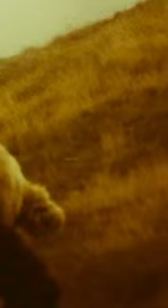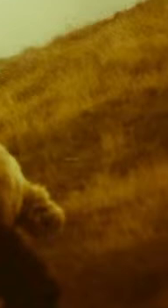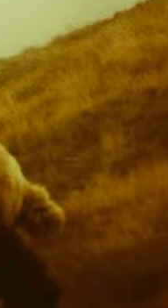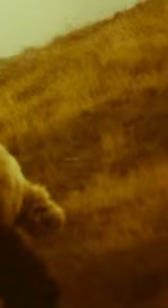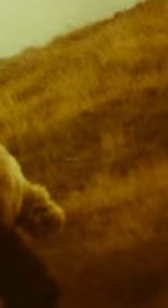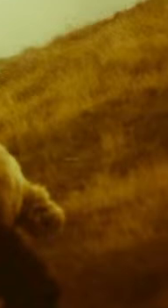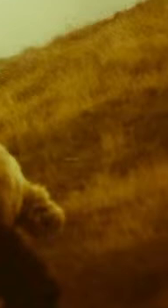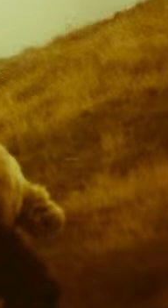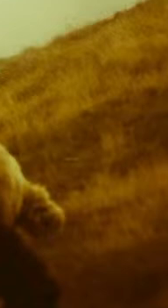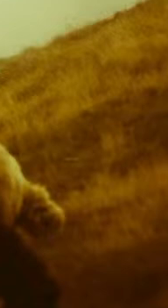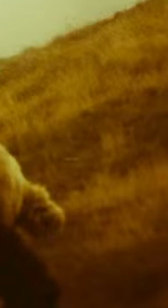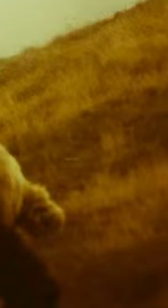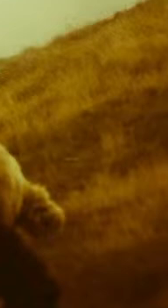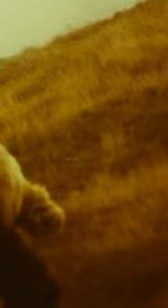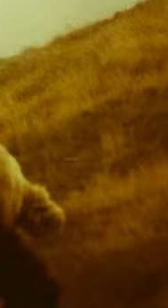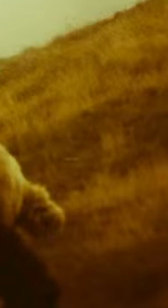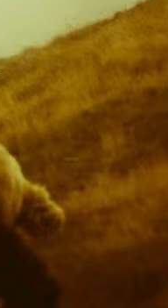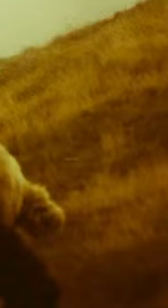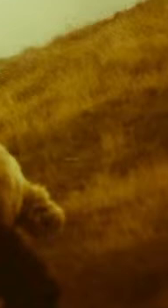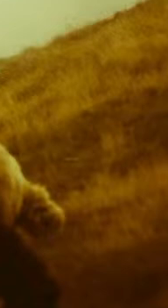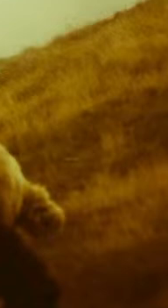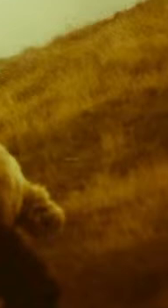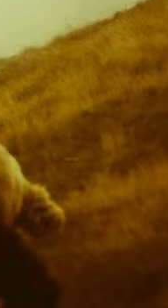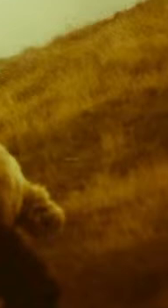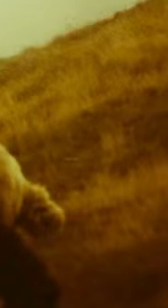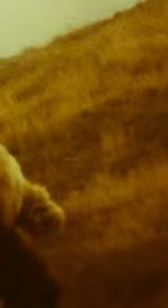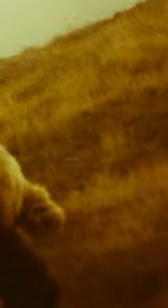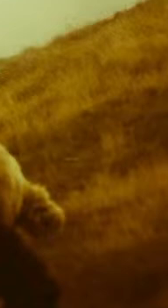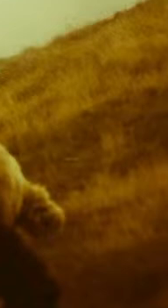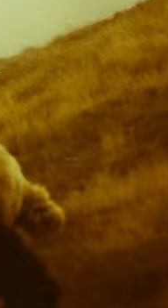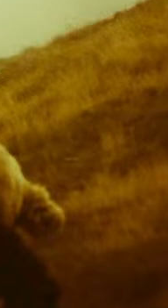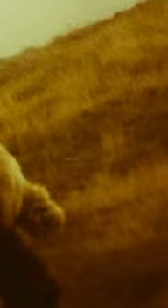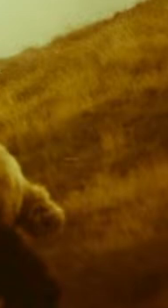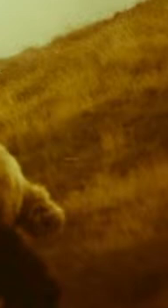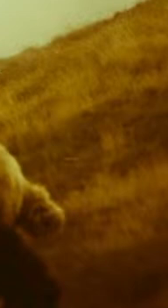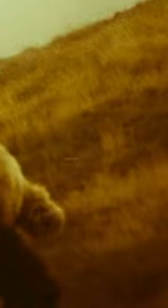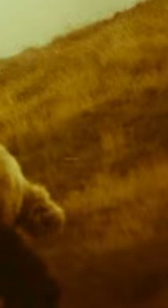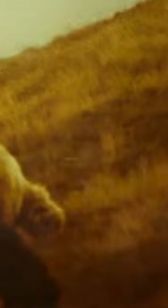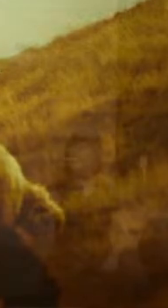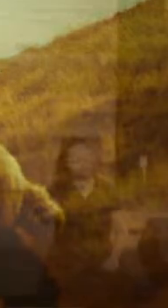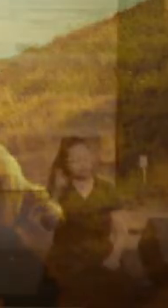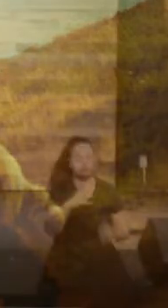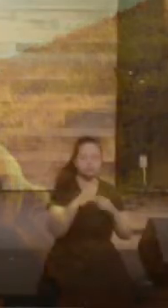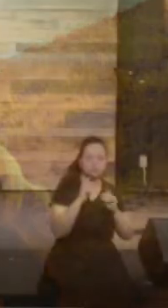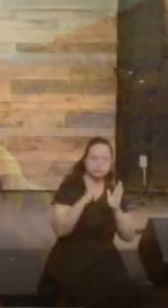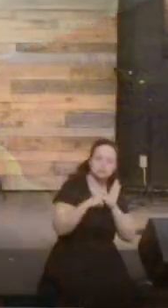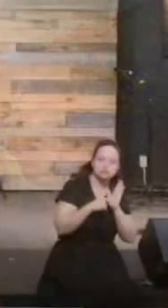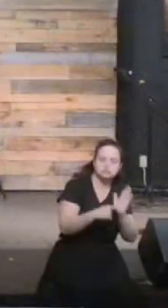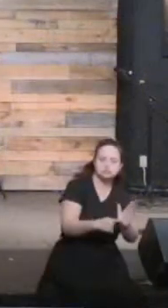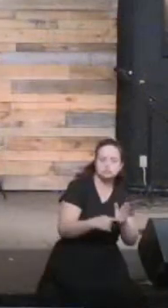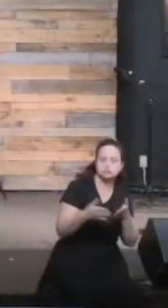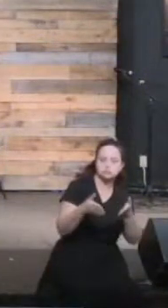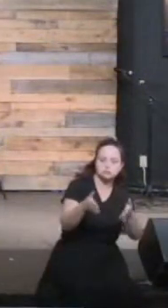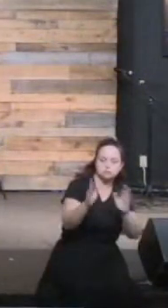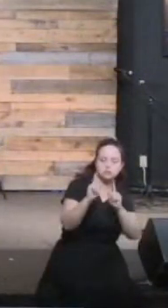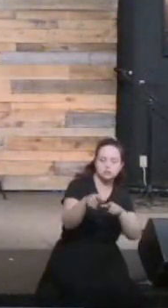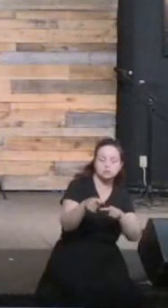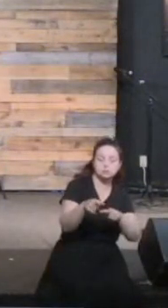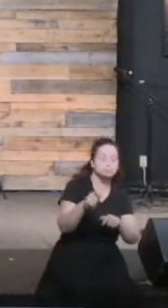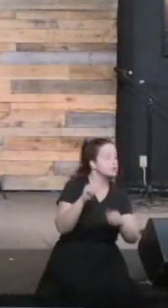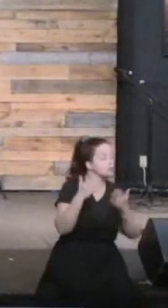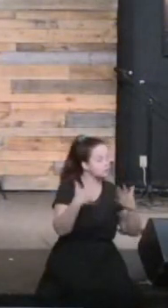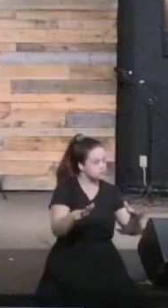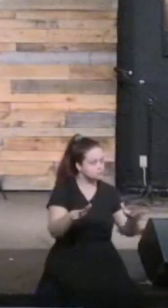God's going to lead us and he does well God's going to come down and show us the way to go and he did